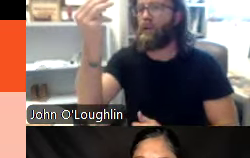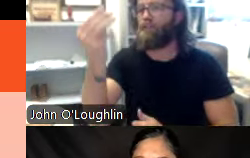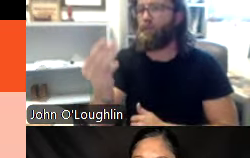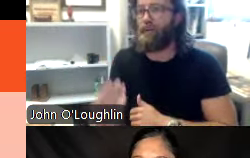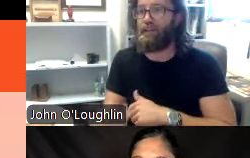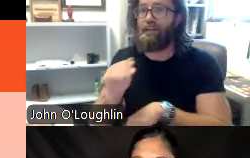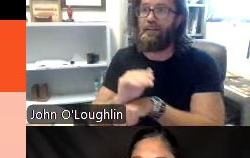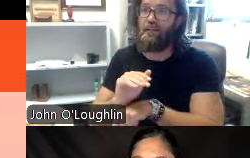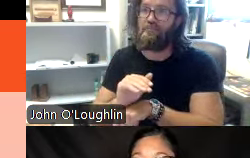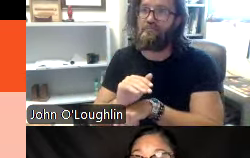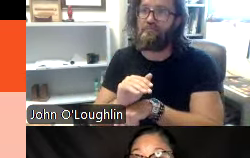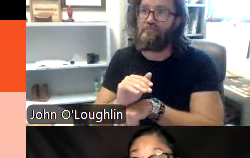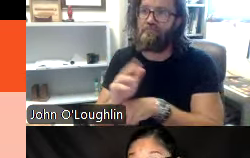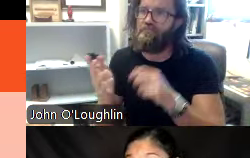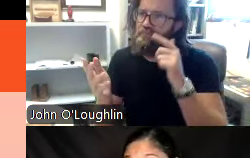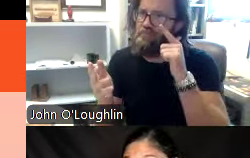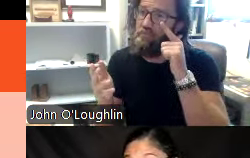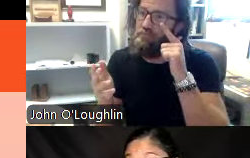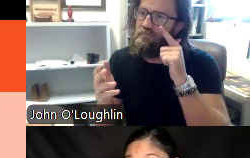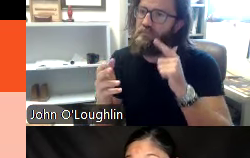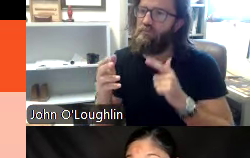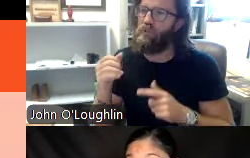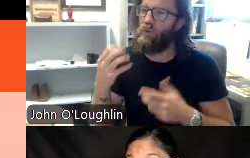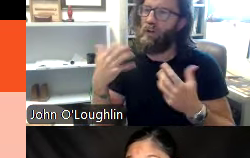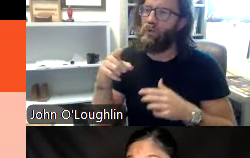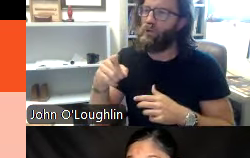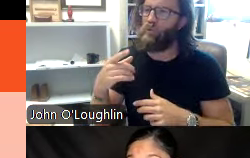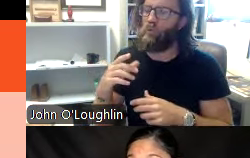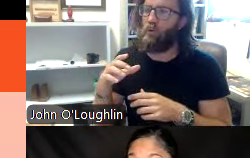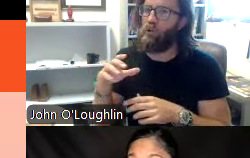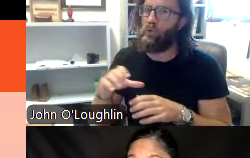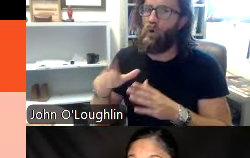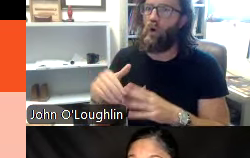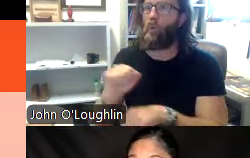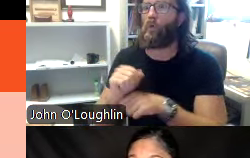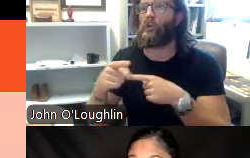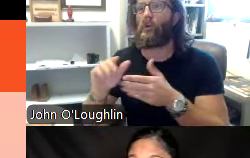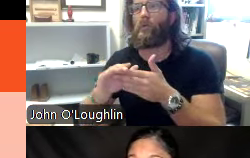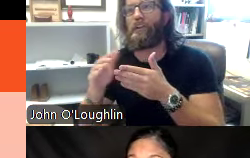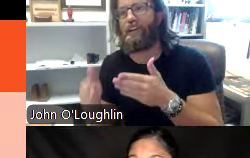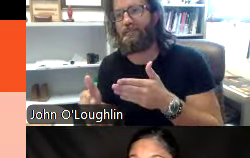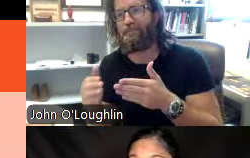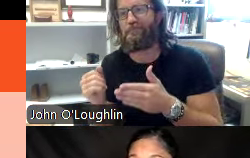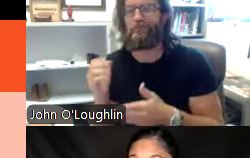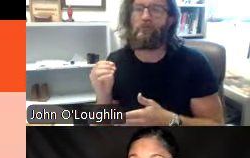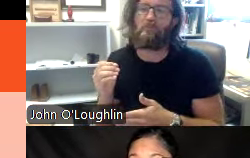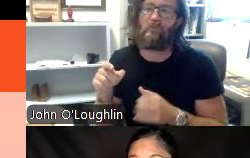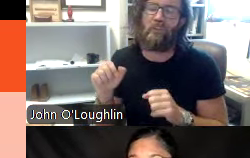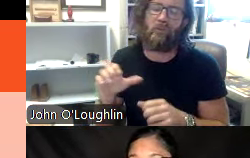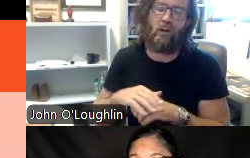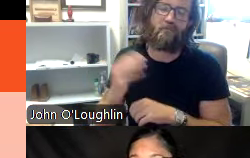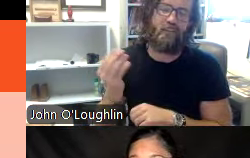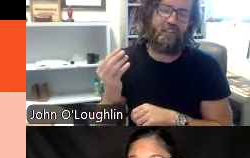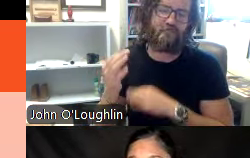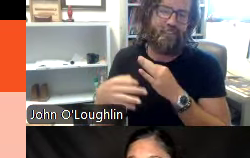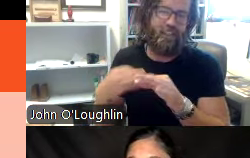so homework would be due every Monday evening, every Monday night. So I don't want you to